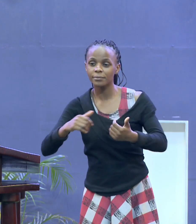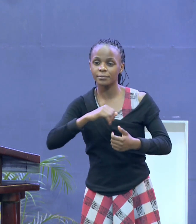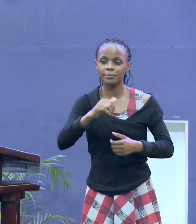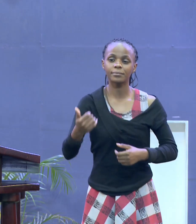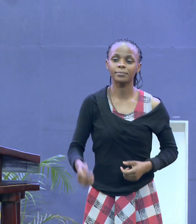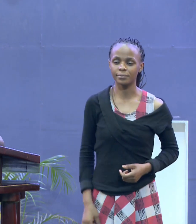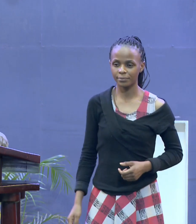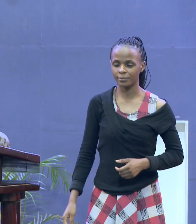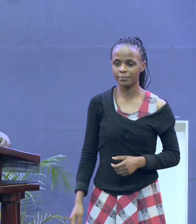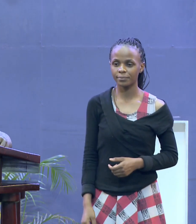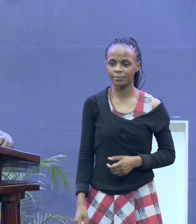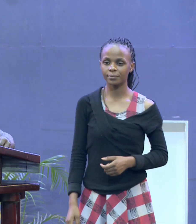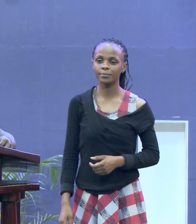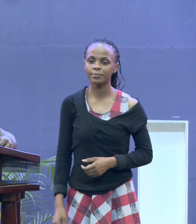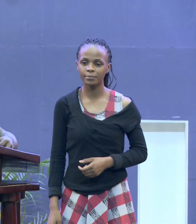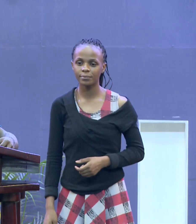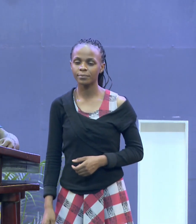abalala.